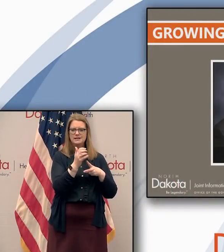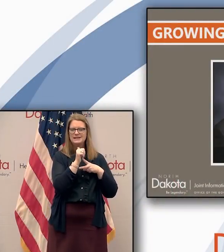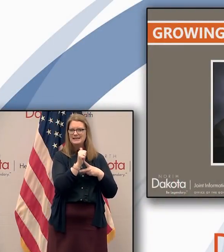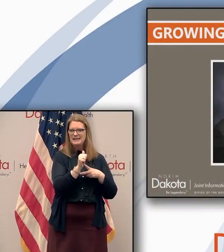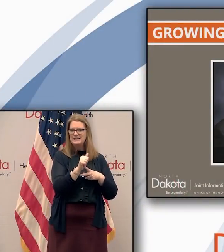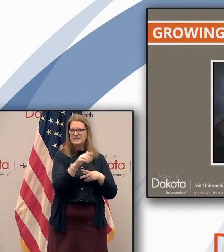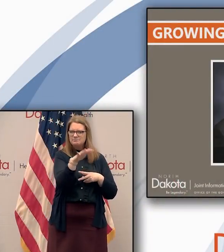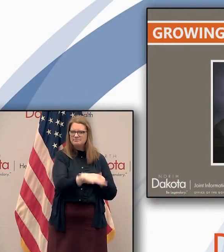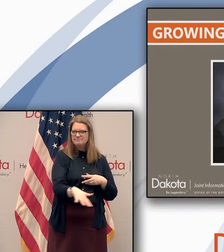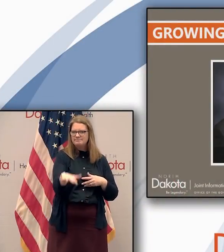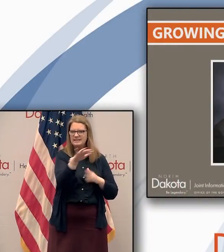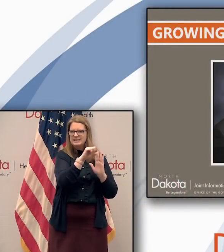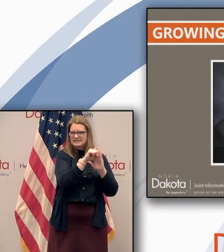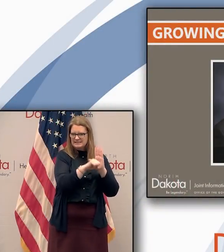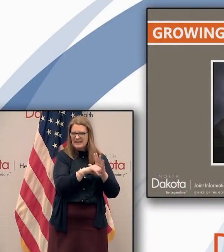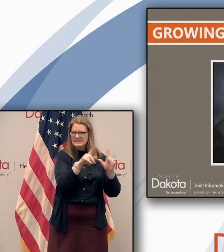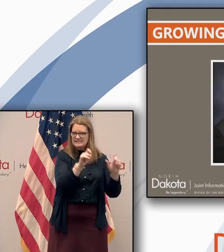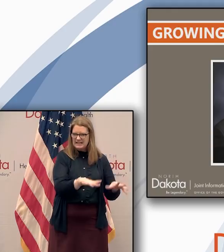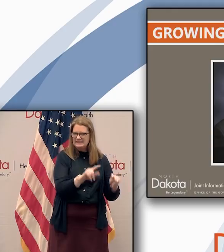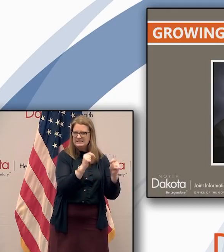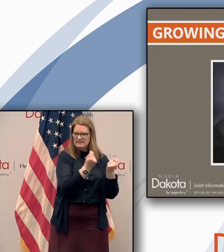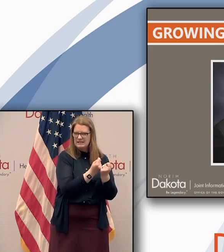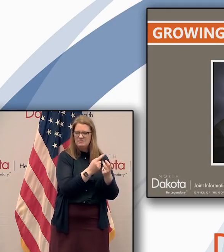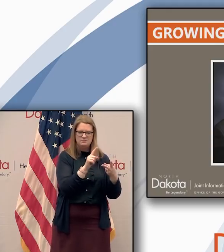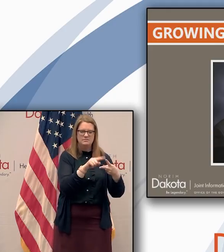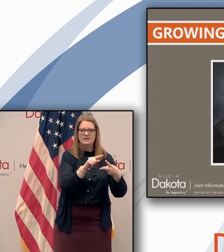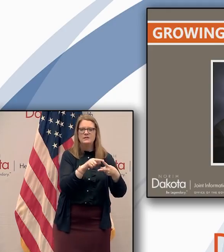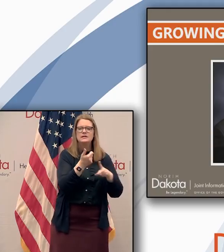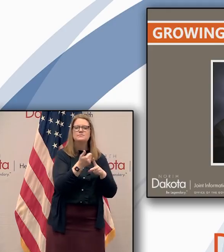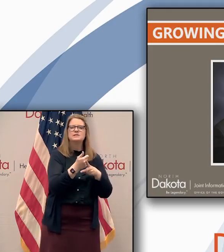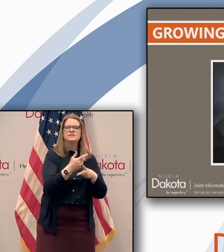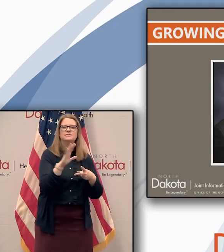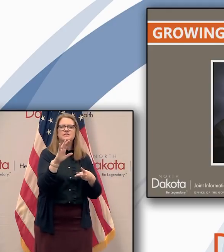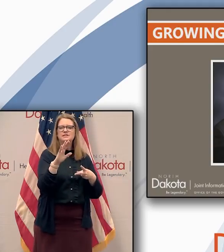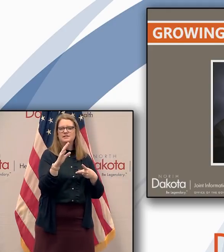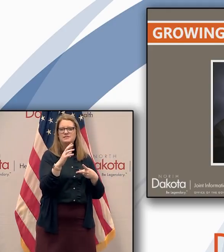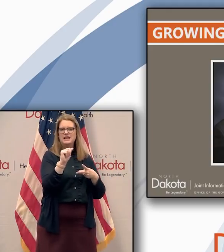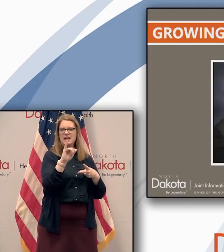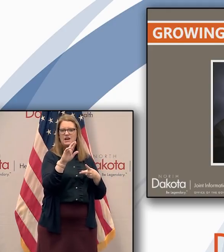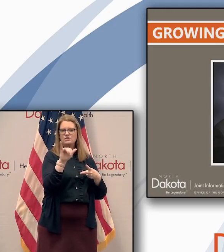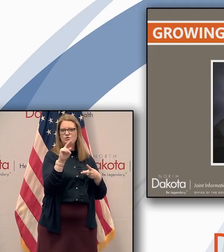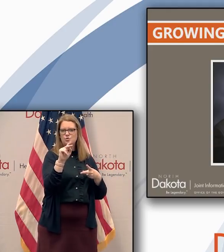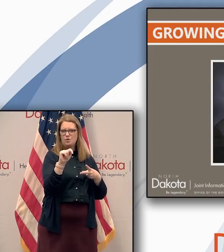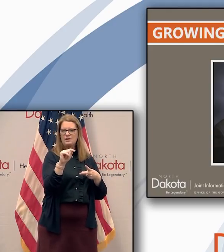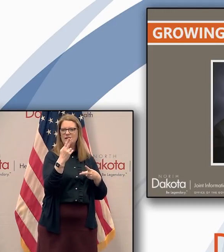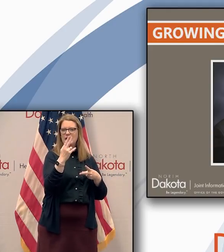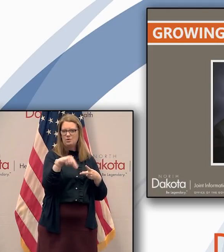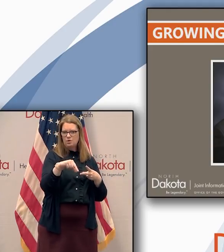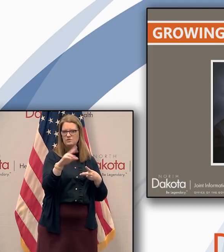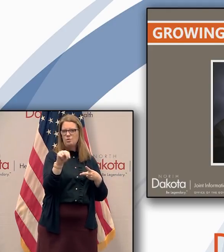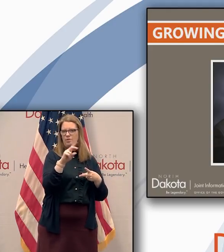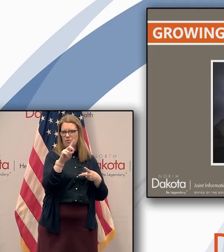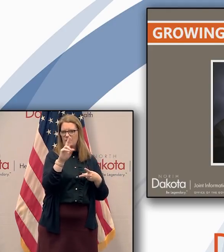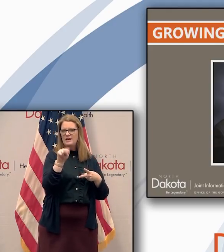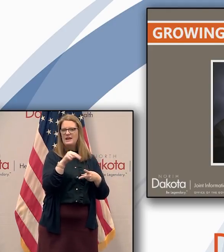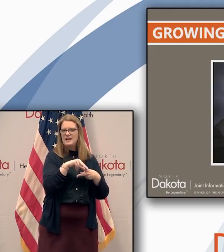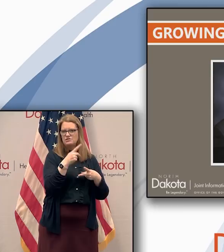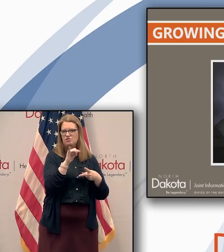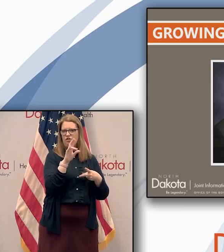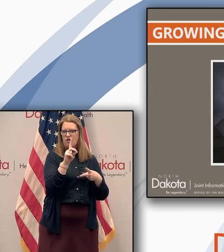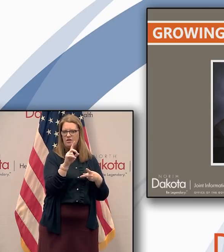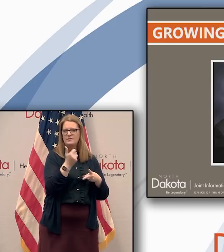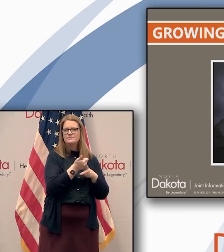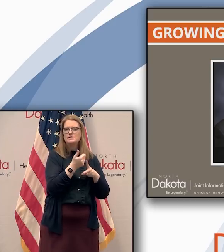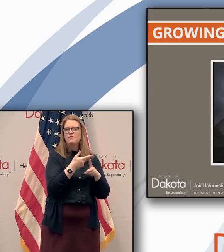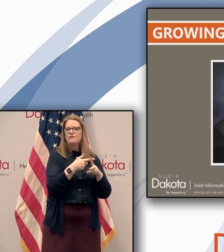statewide testing team. General Schulte has been the Chief of Staff for Air Joint Force Headquarters, North Dakota National Guard. He's a Mandan native